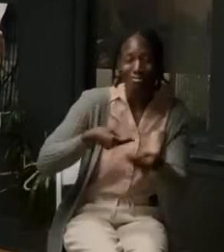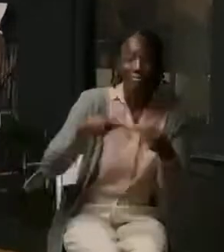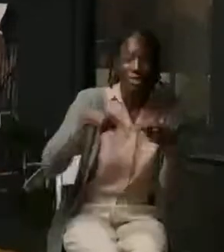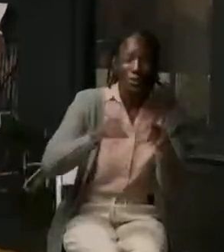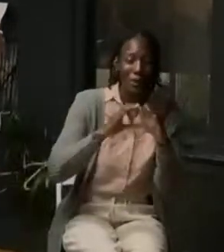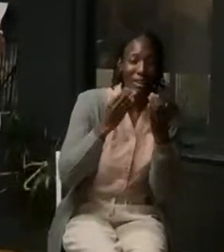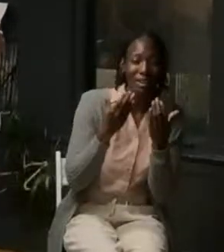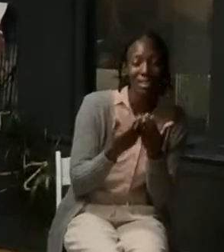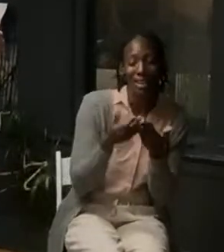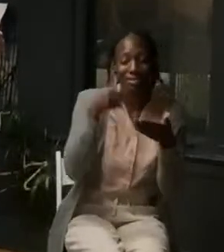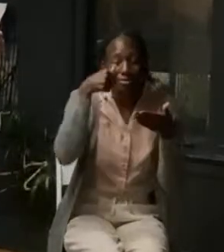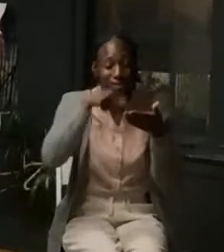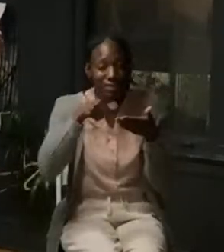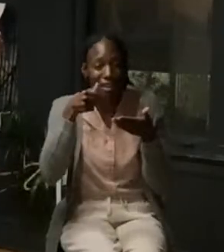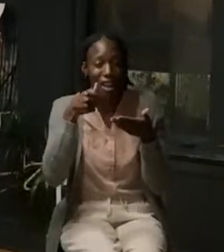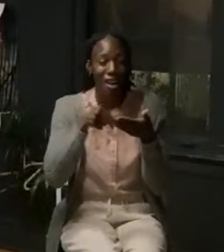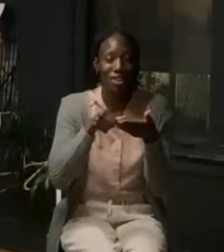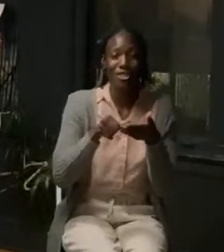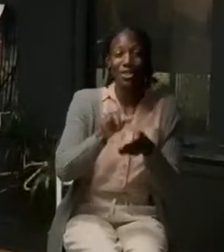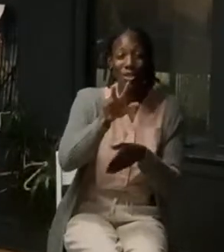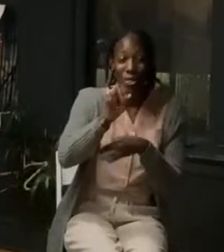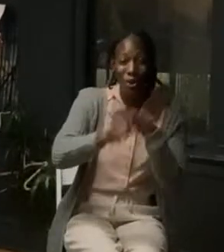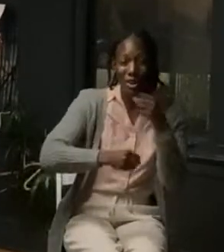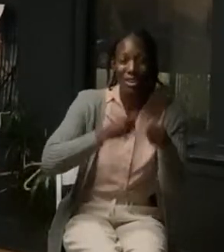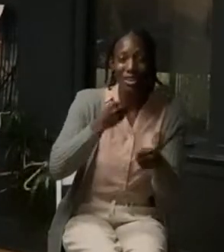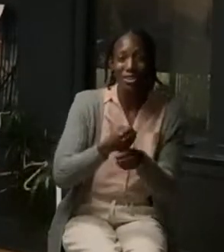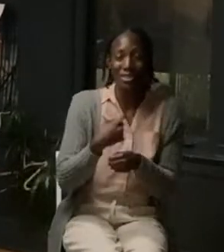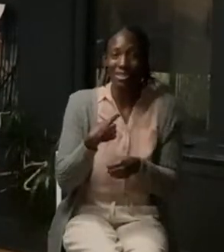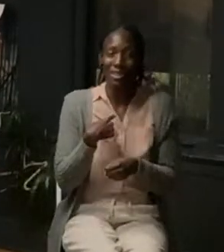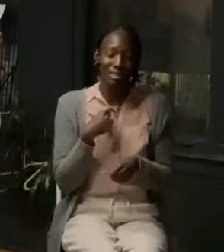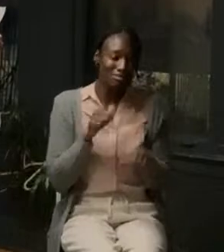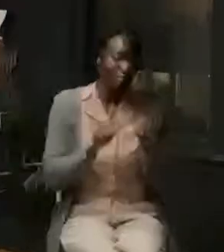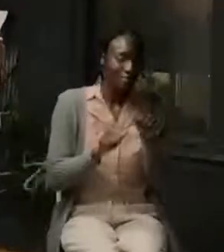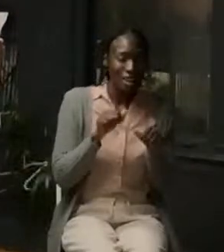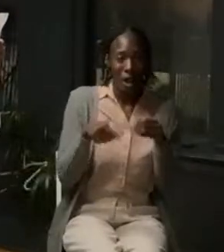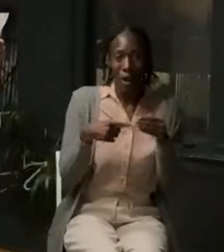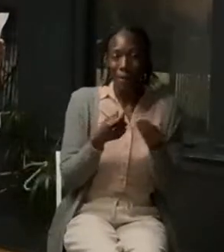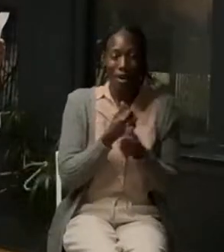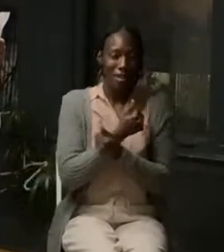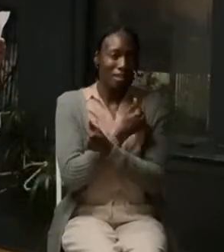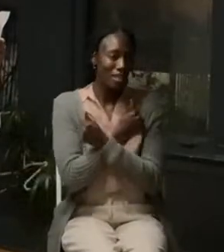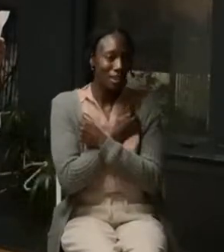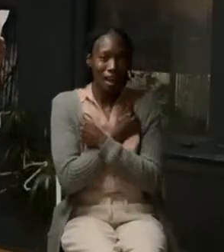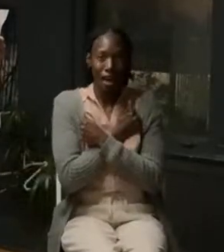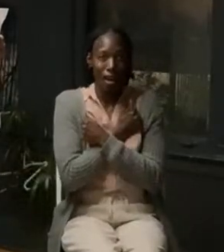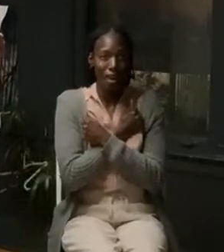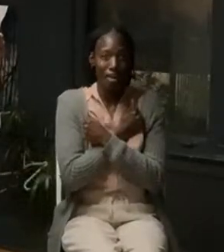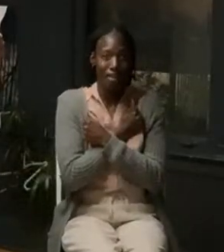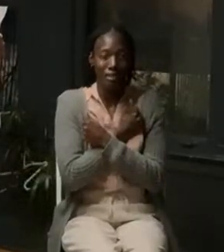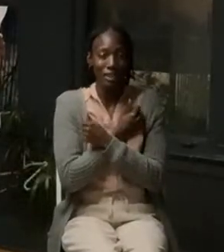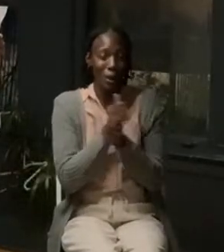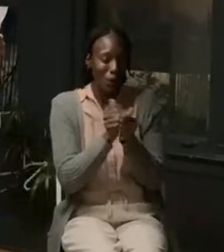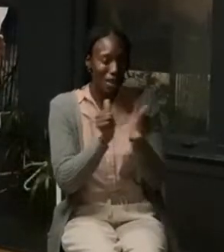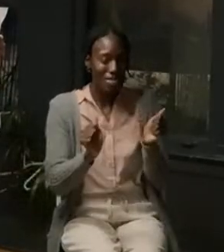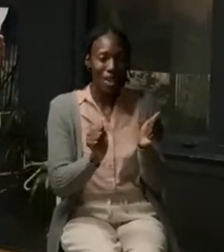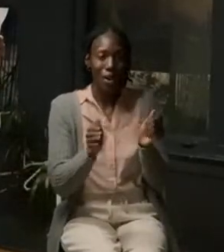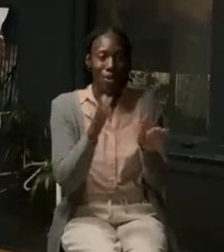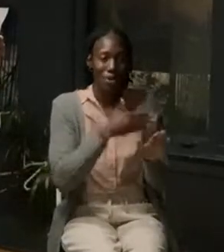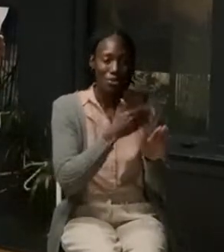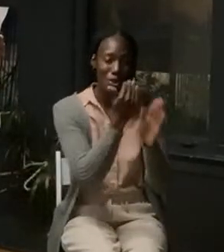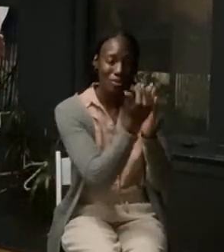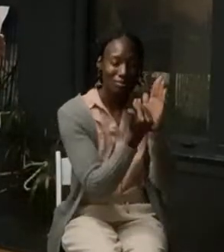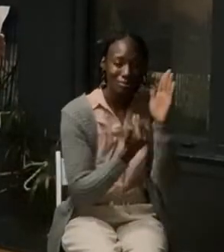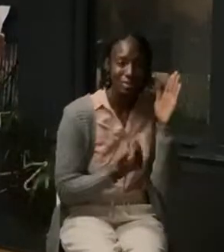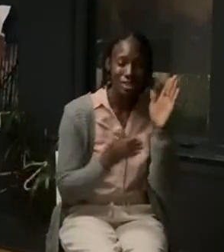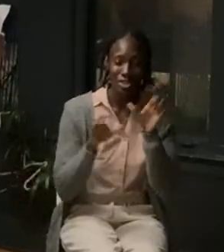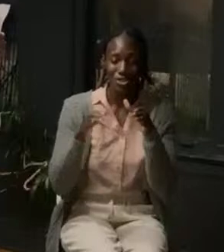hearts, 30 years, and I've been cautious of love proclaimed without a song list. Gen X invented the